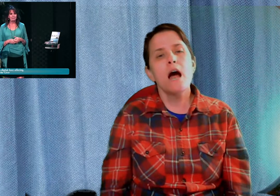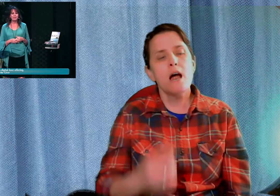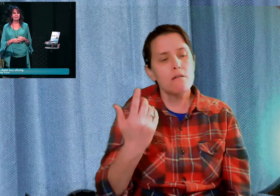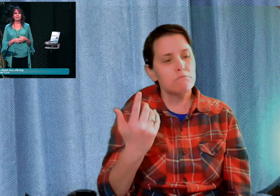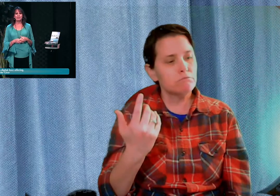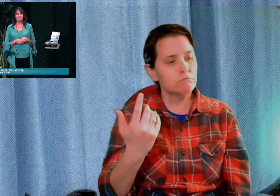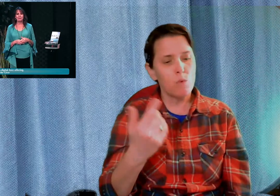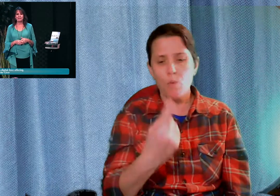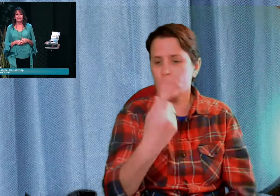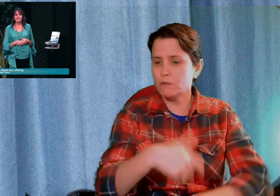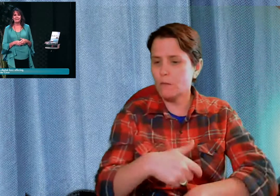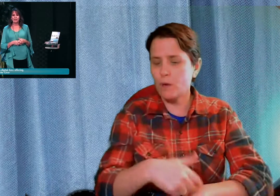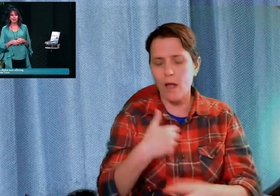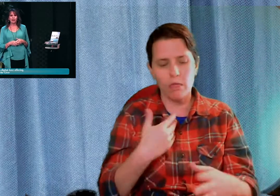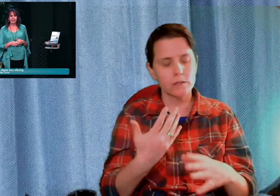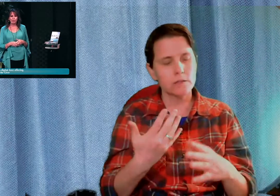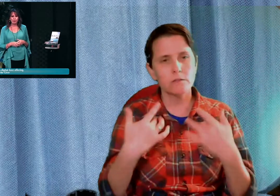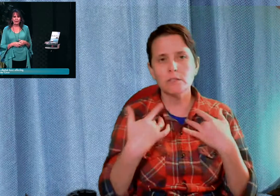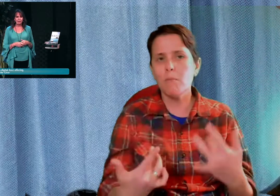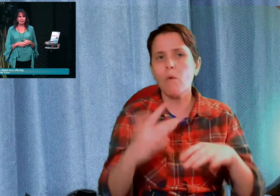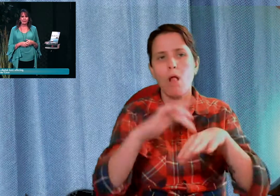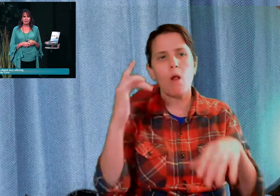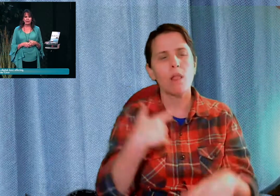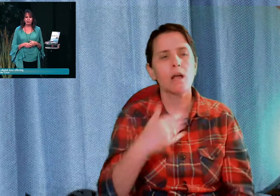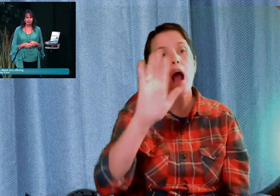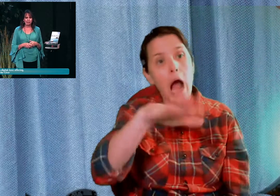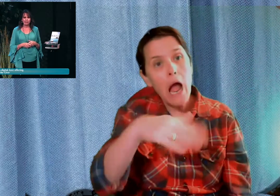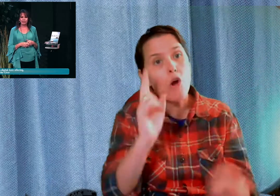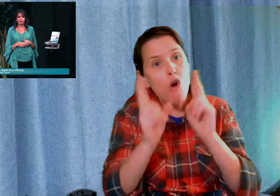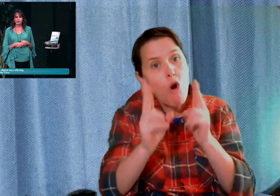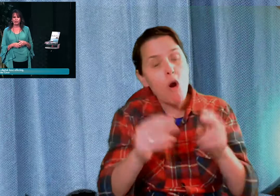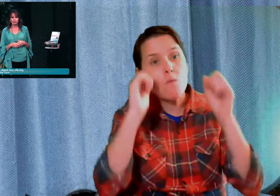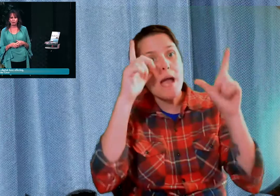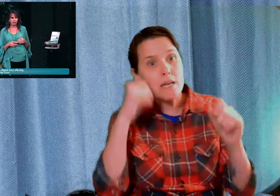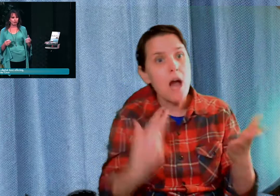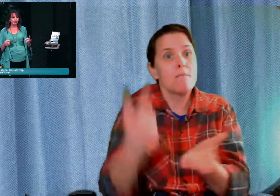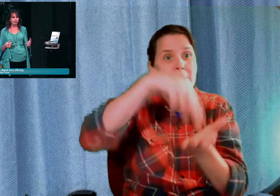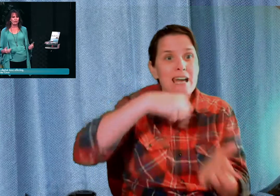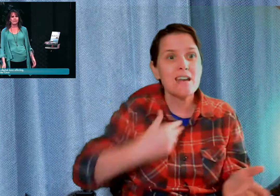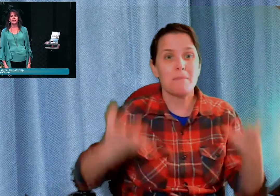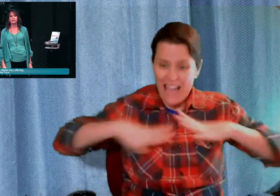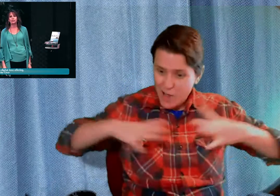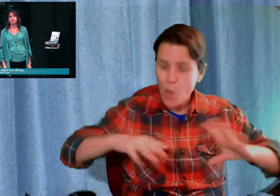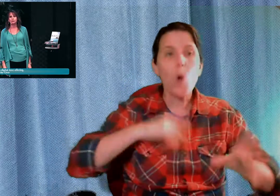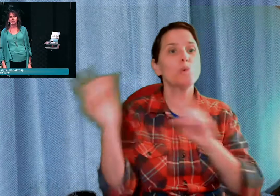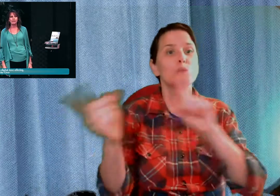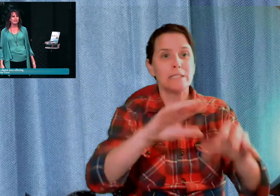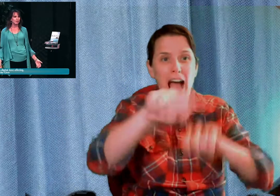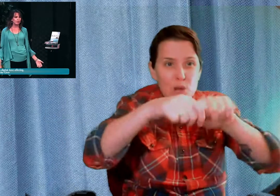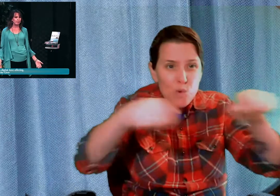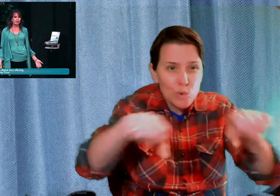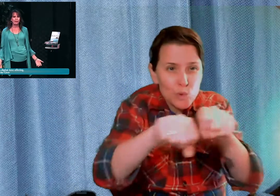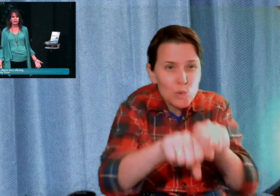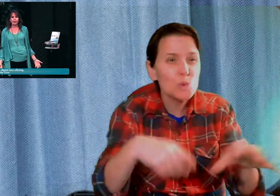moments. Maybe some of you can relate. Hurry up, wake up, get out of bed, brush your teeth, eat your breakfast, put your clothes on, tie your shoes,